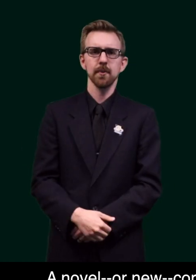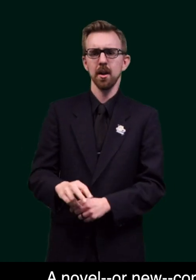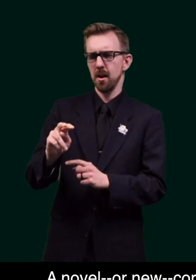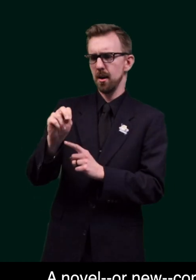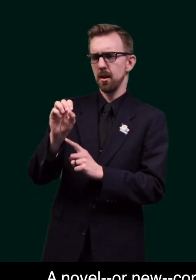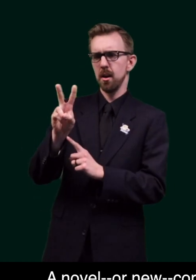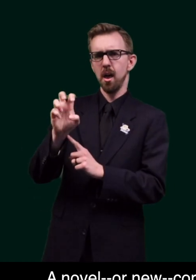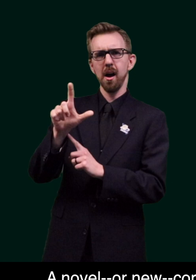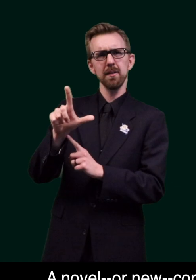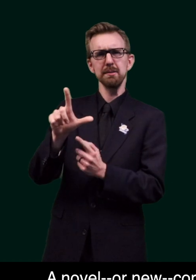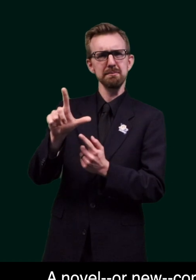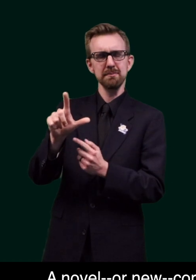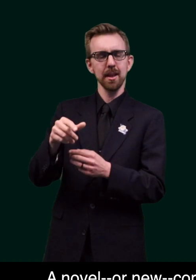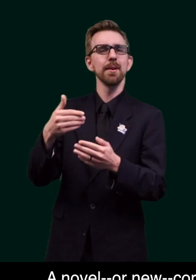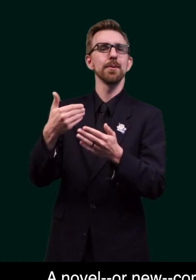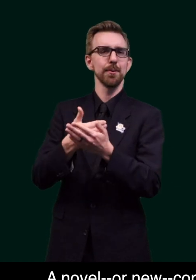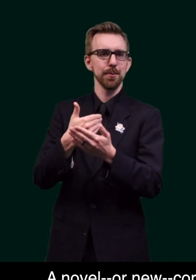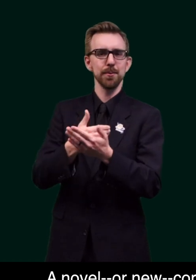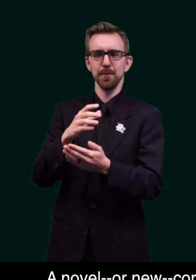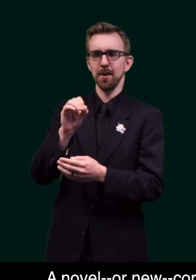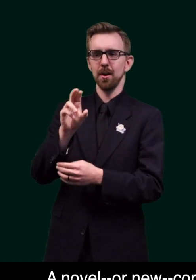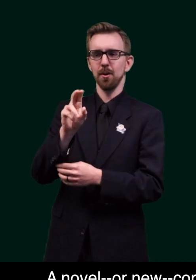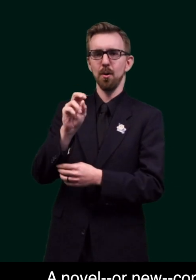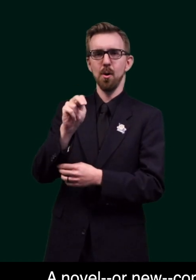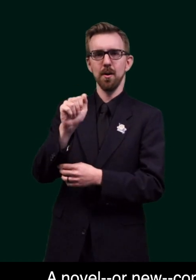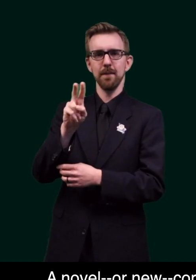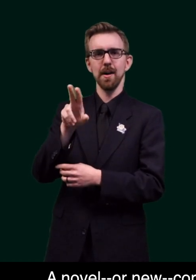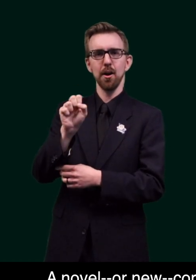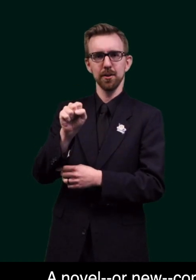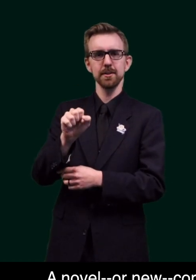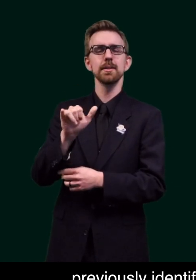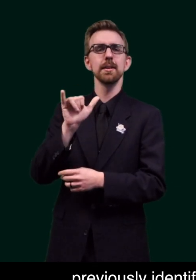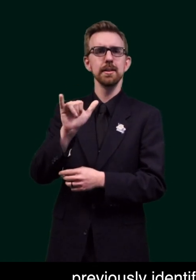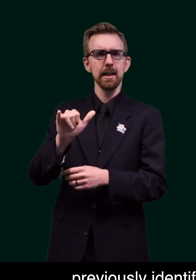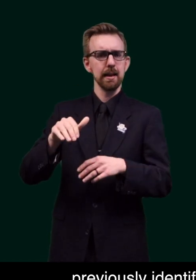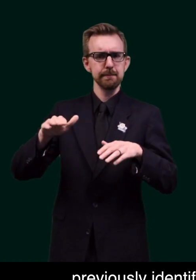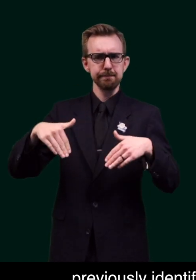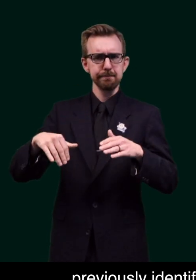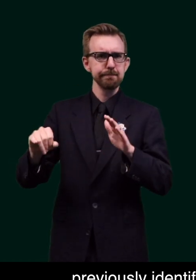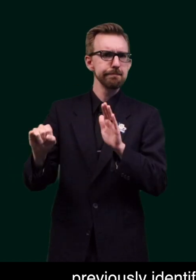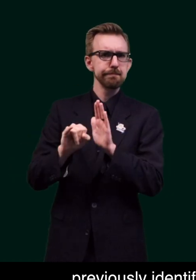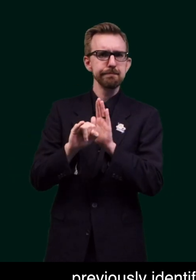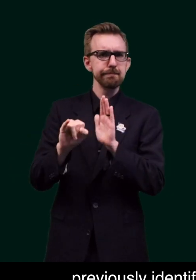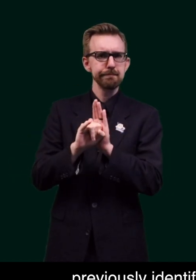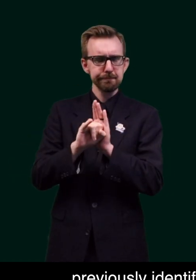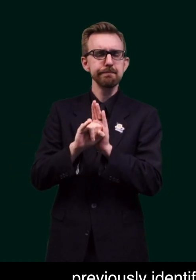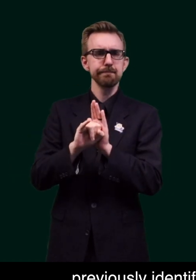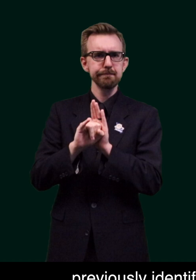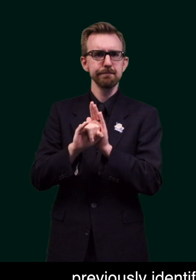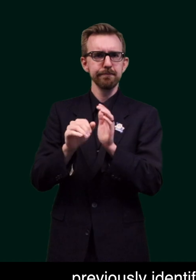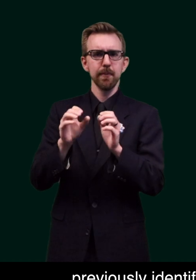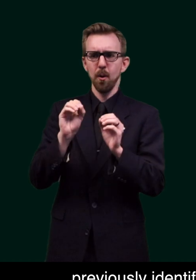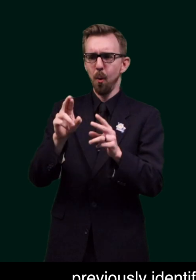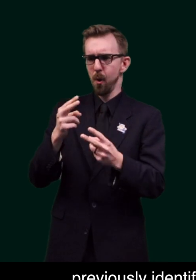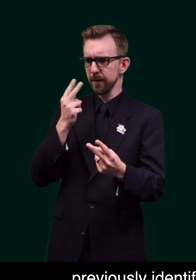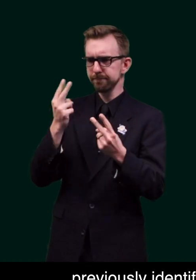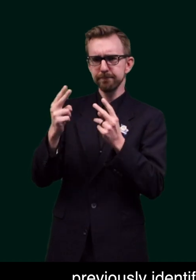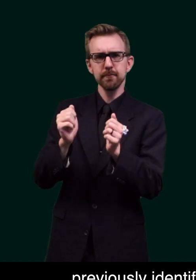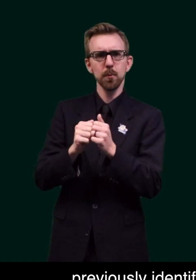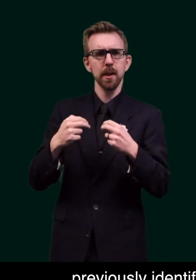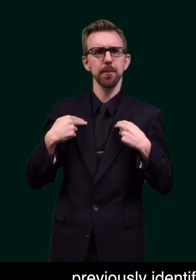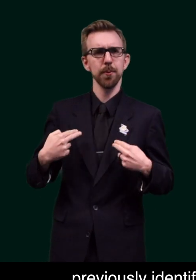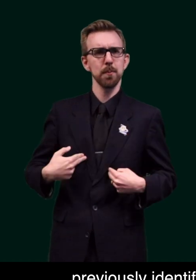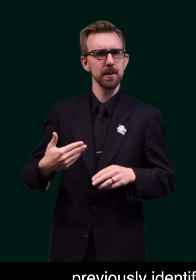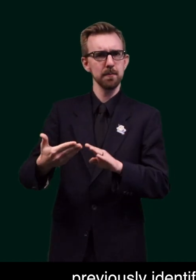A novel or new coronavirus is one that has not been previously identified or seen in